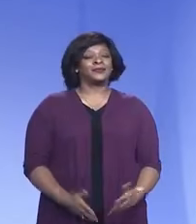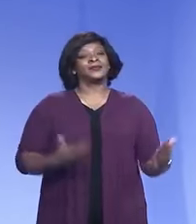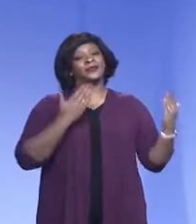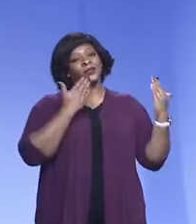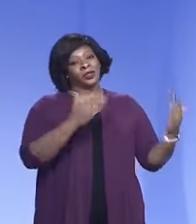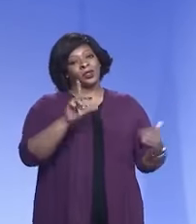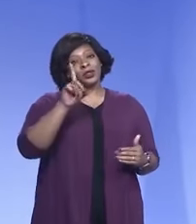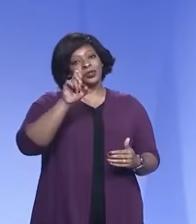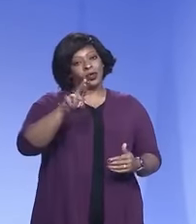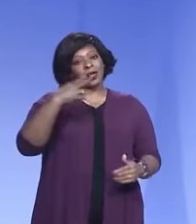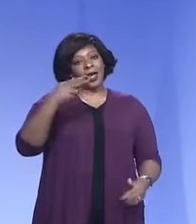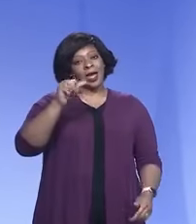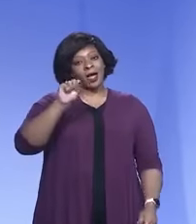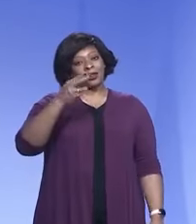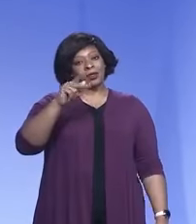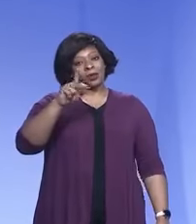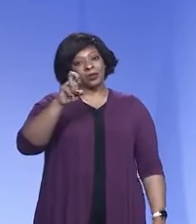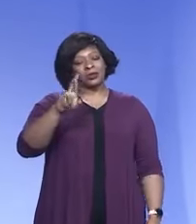Thank you, Dr. Haushalter.